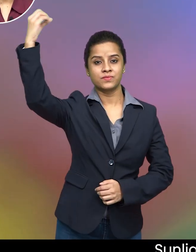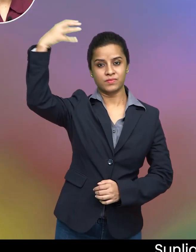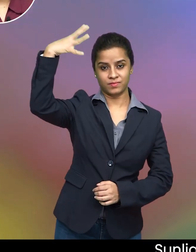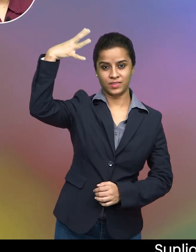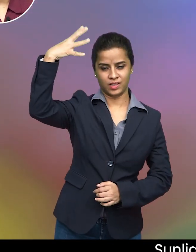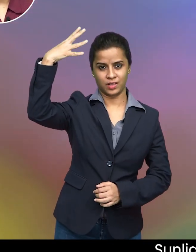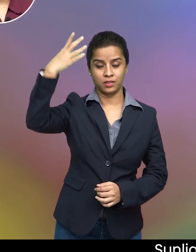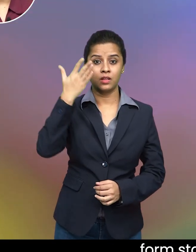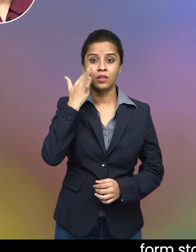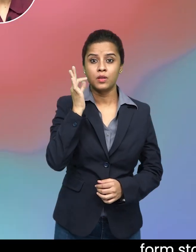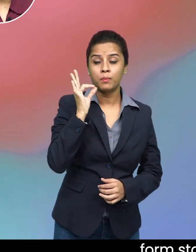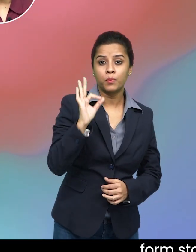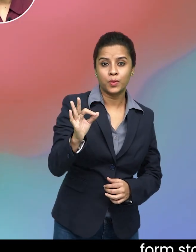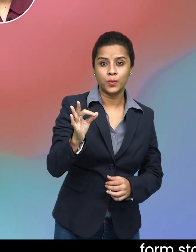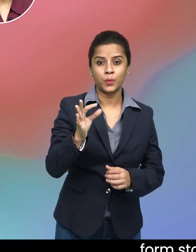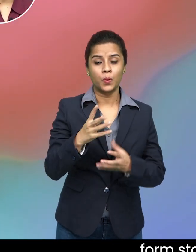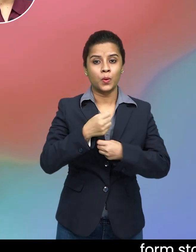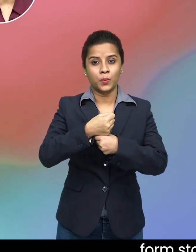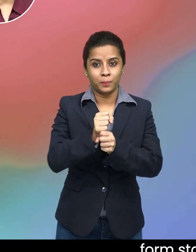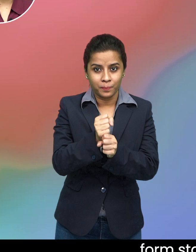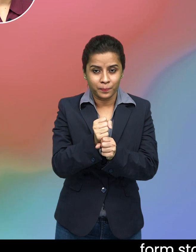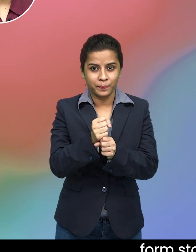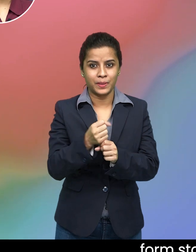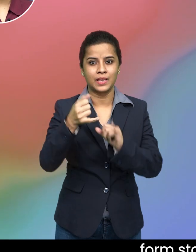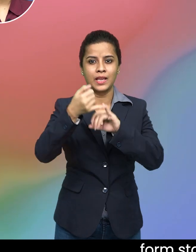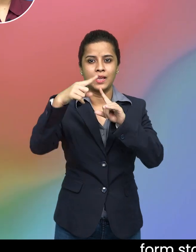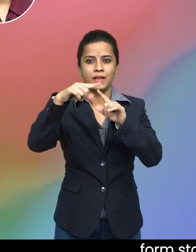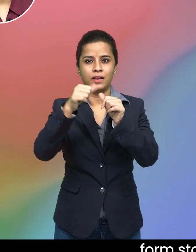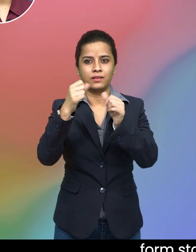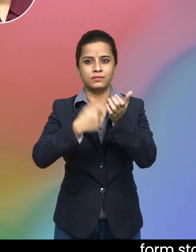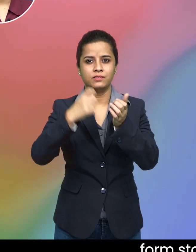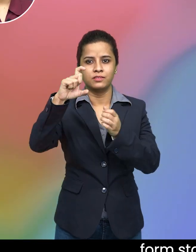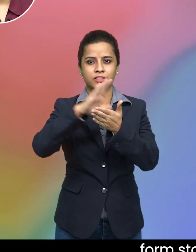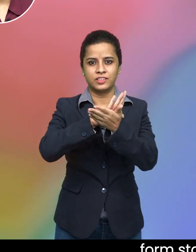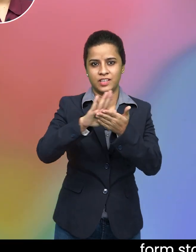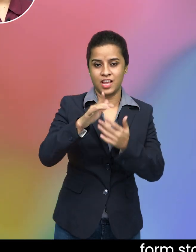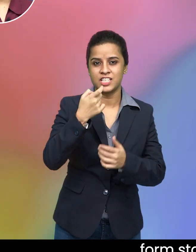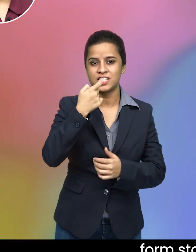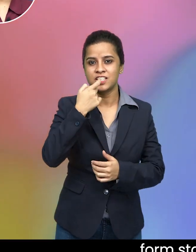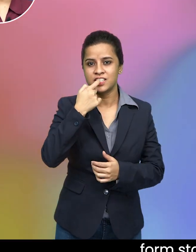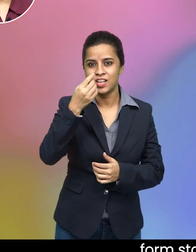Sunlight is necessary to form starch in green plants.